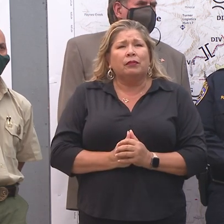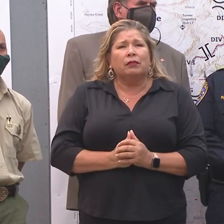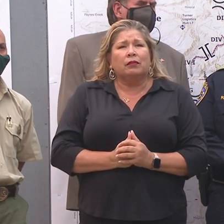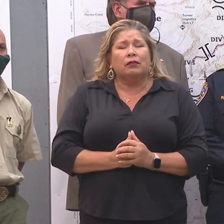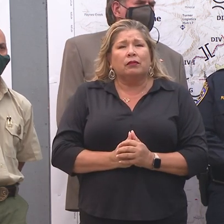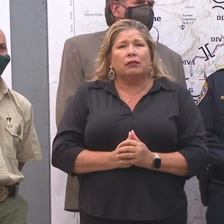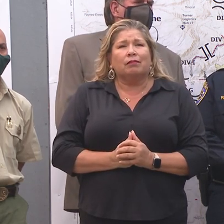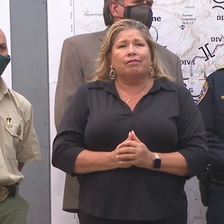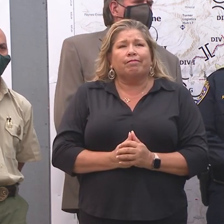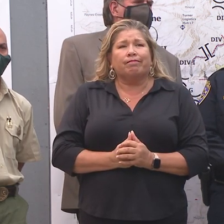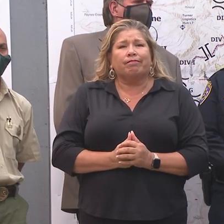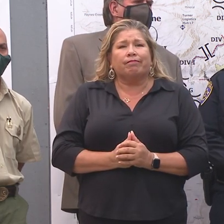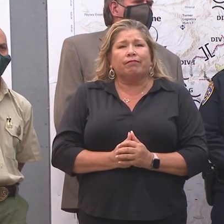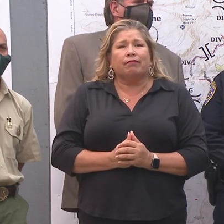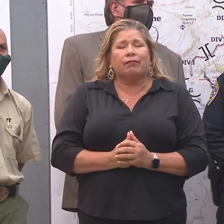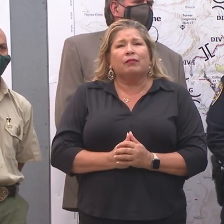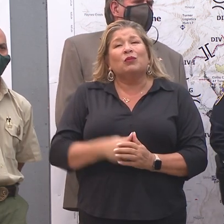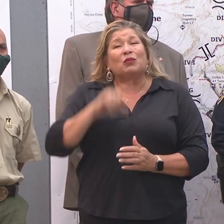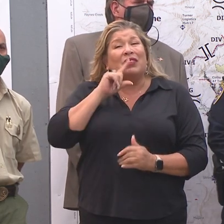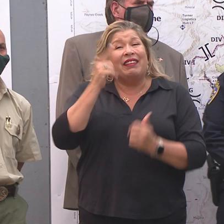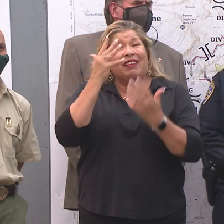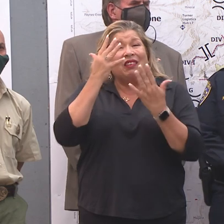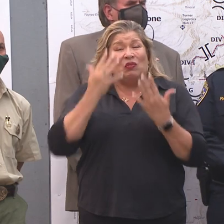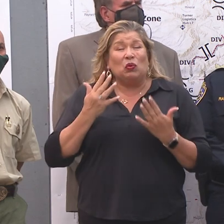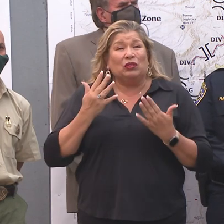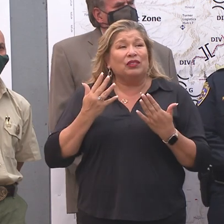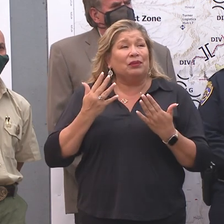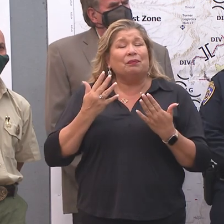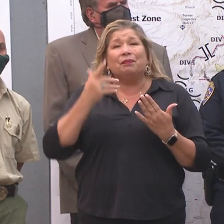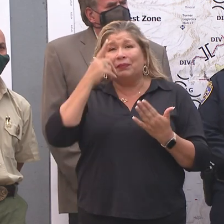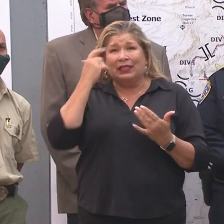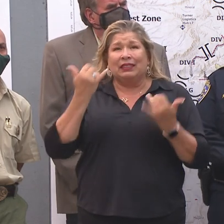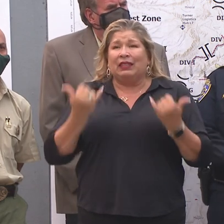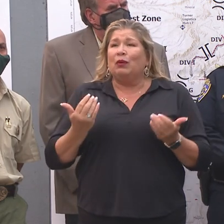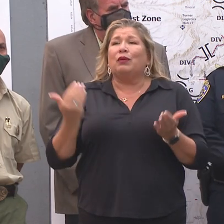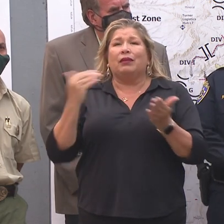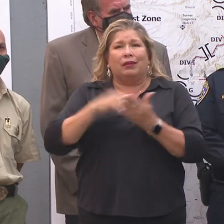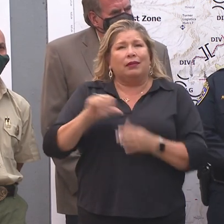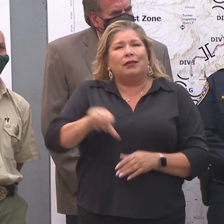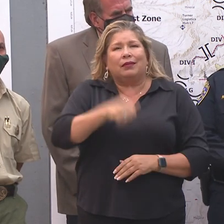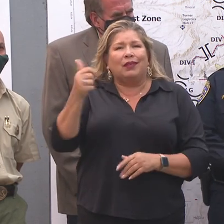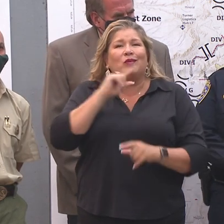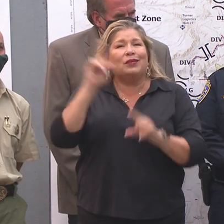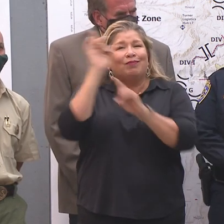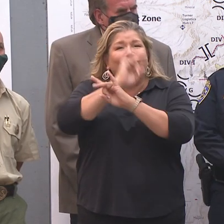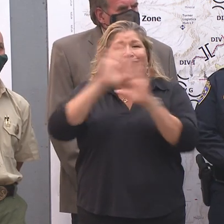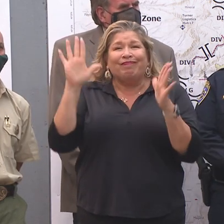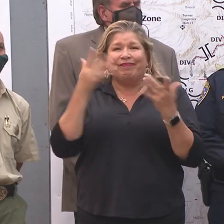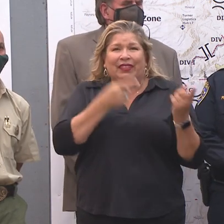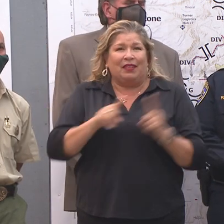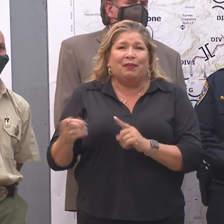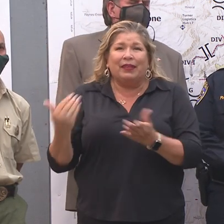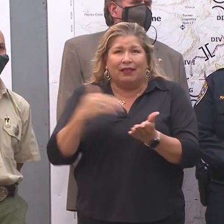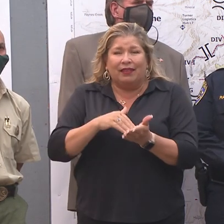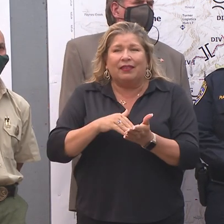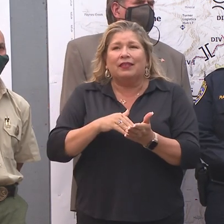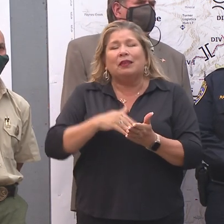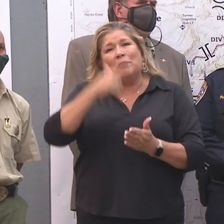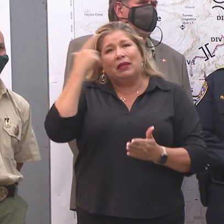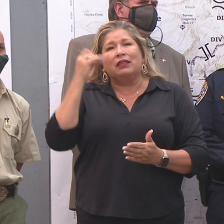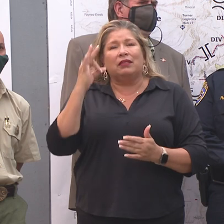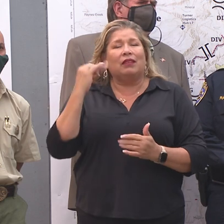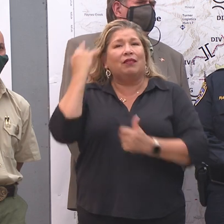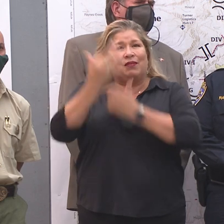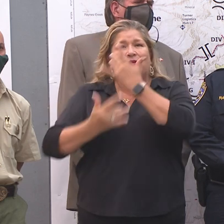It's unfortunate yet that we are now at another really catastrophic event as a result of